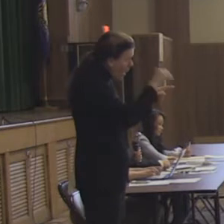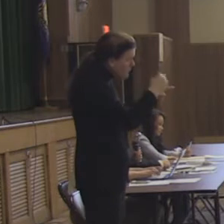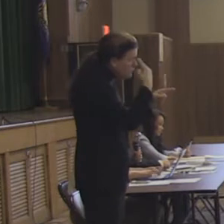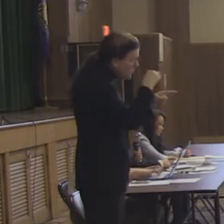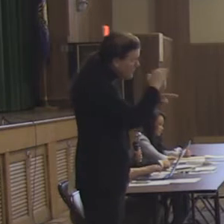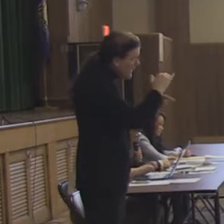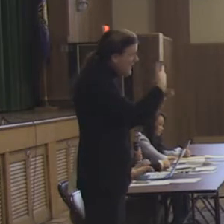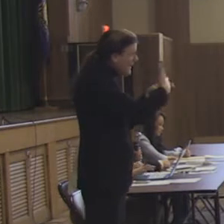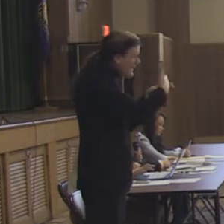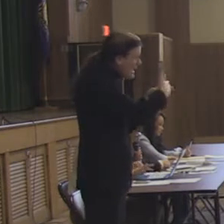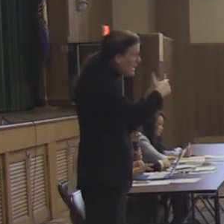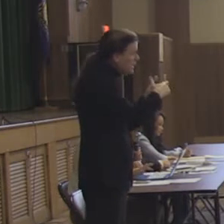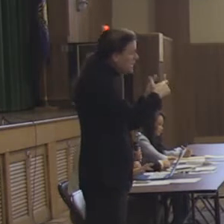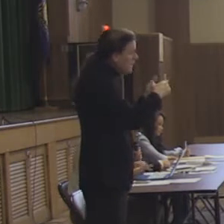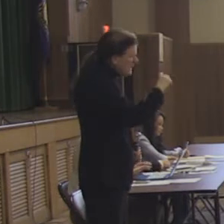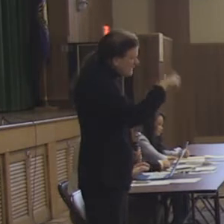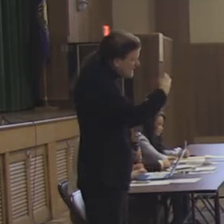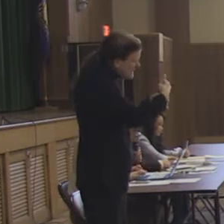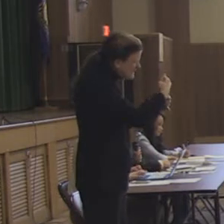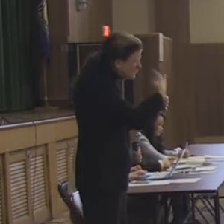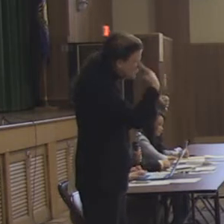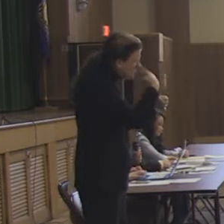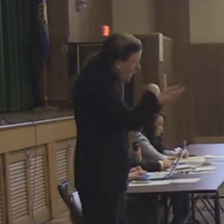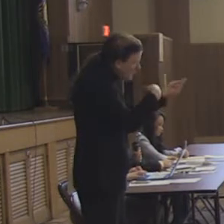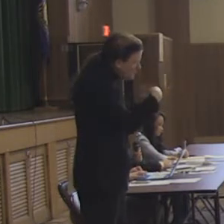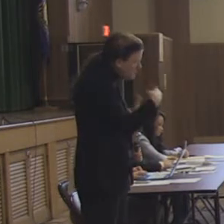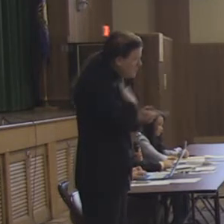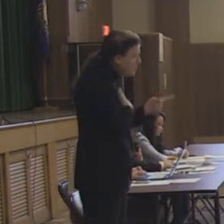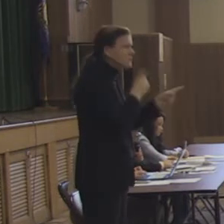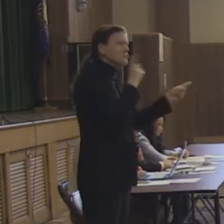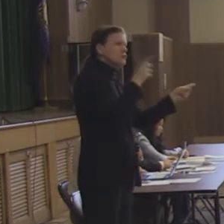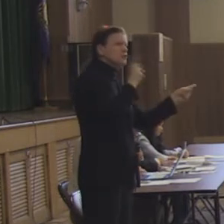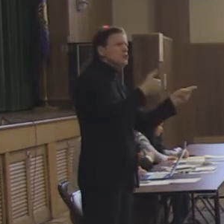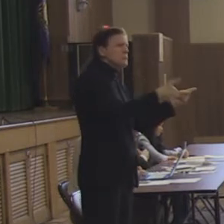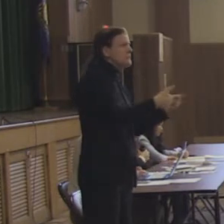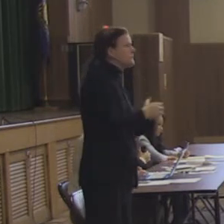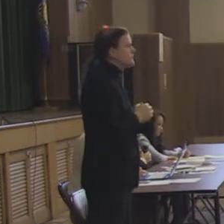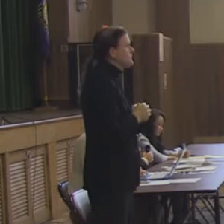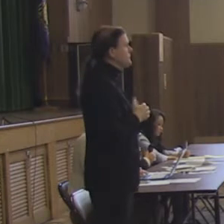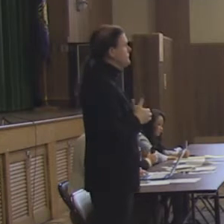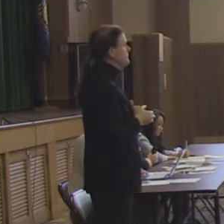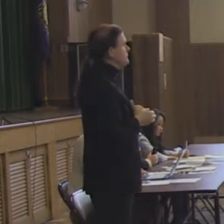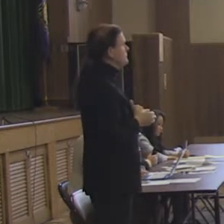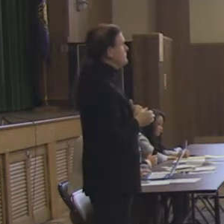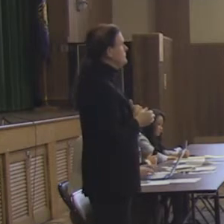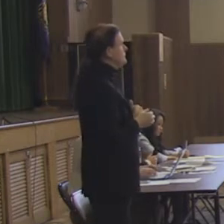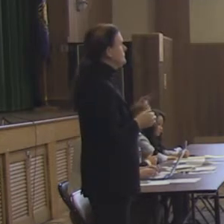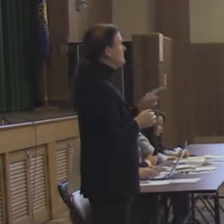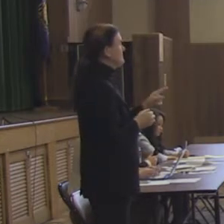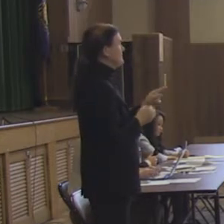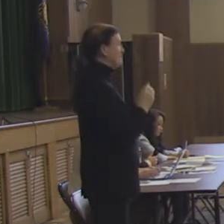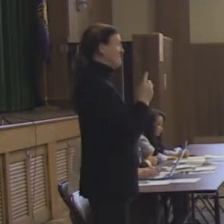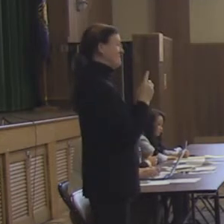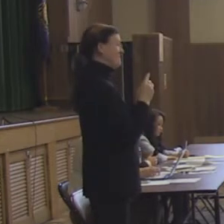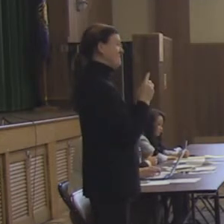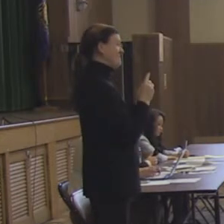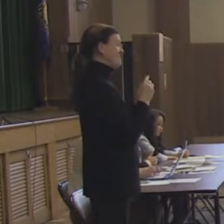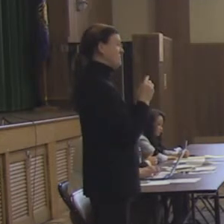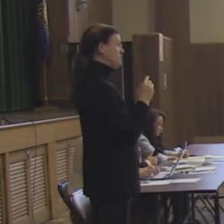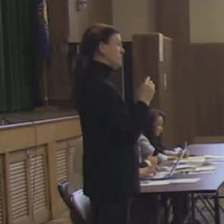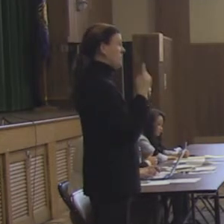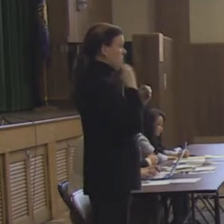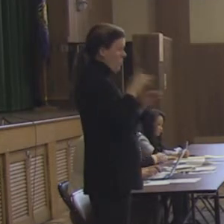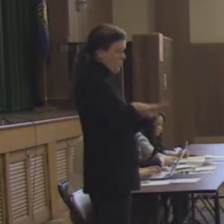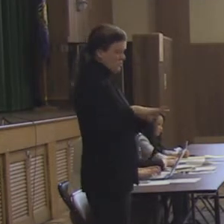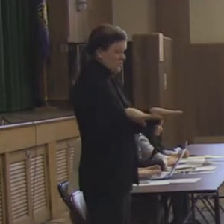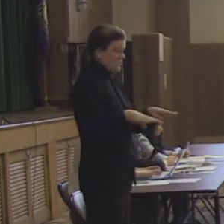information that he's been working on, any of that data, that'd be really helpful. Absolutely. The only other thing I would say is we need to also look in terms of